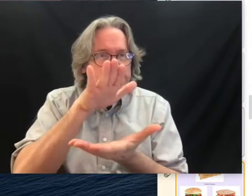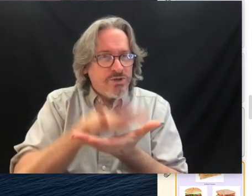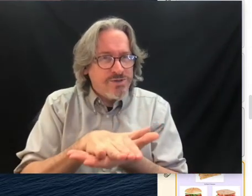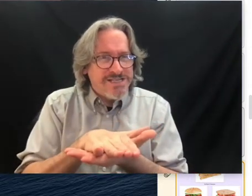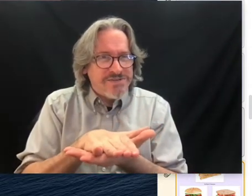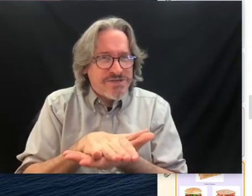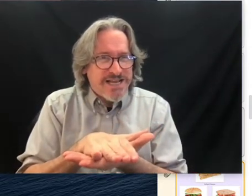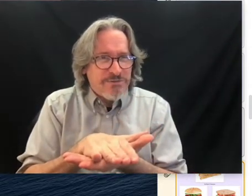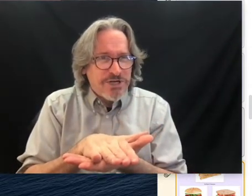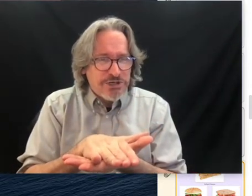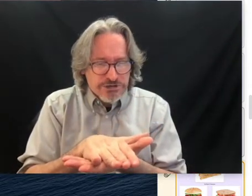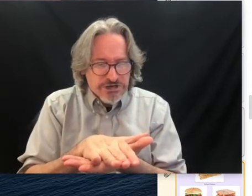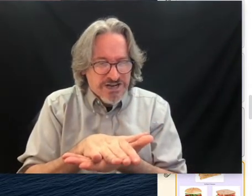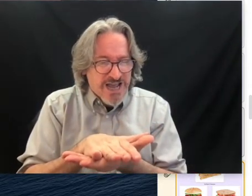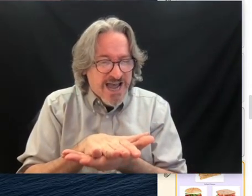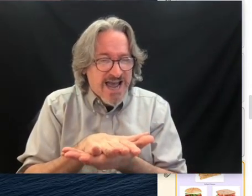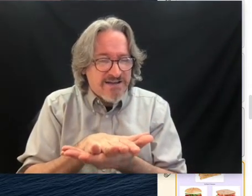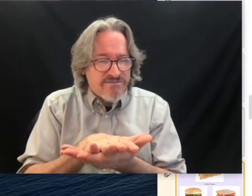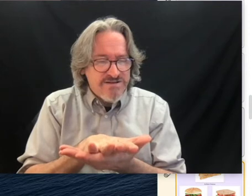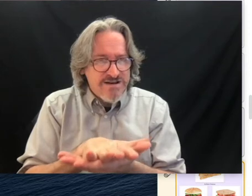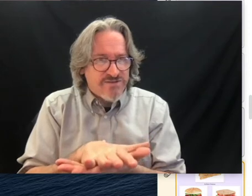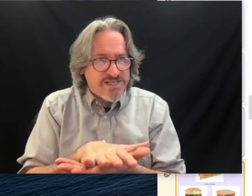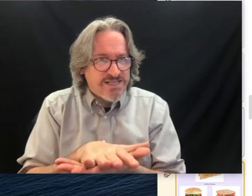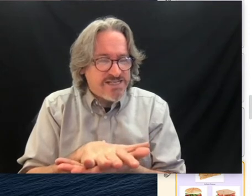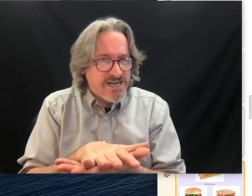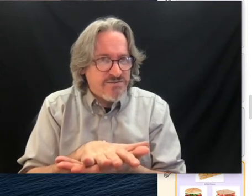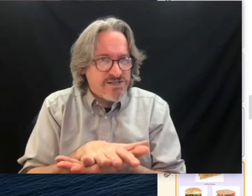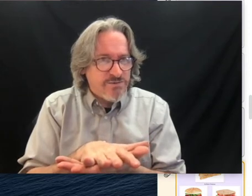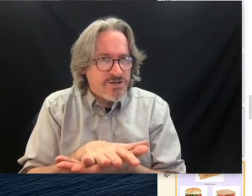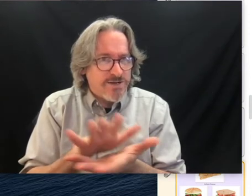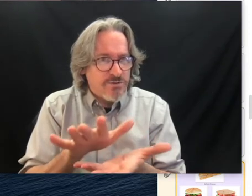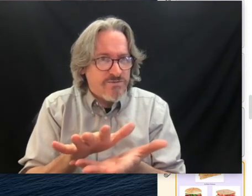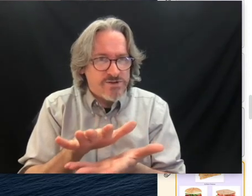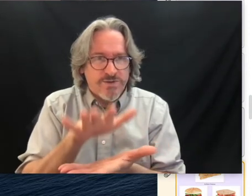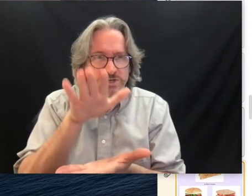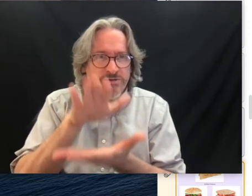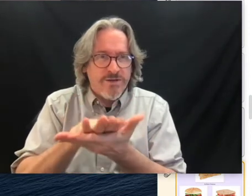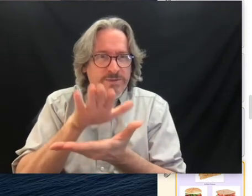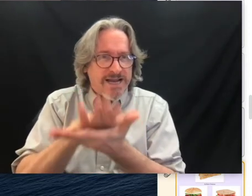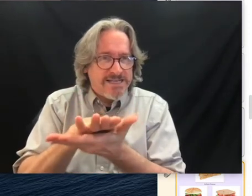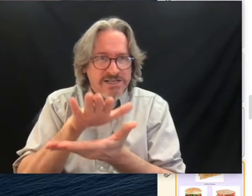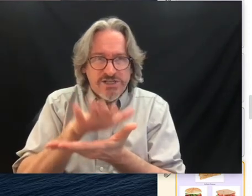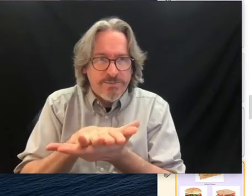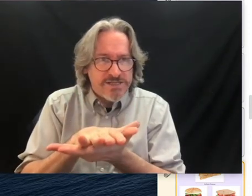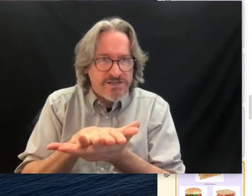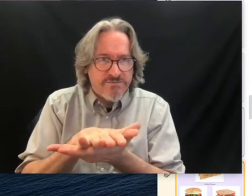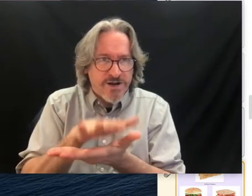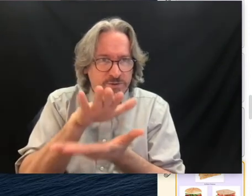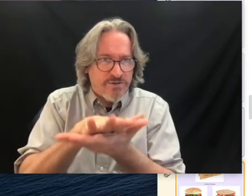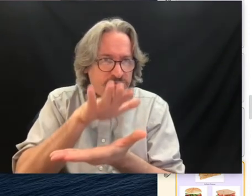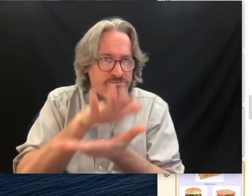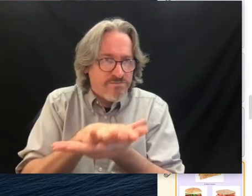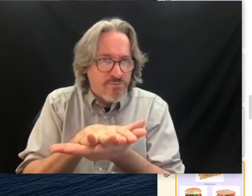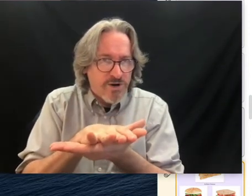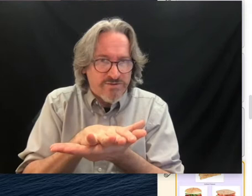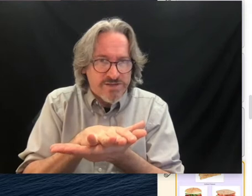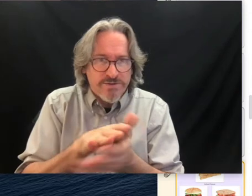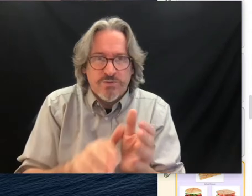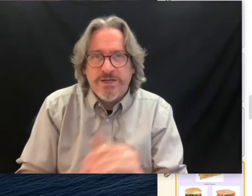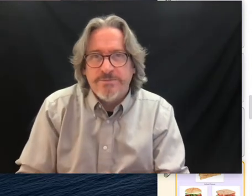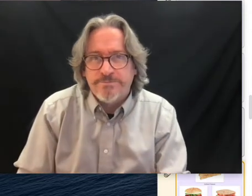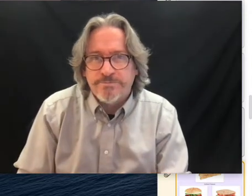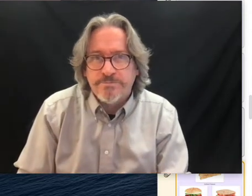It also shows this for sandwich. I have never seen this sign for sandwich, so I don't know if it's a regional thing, but I guess it's 2 pieces of bread with